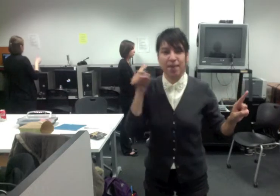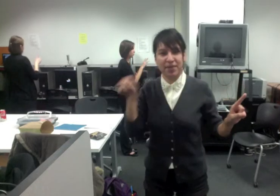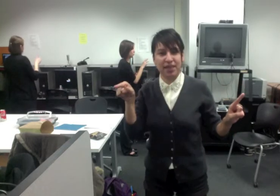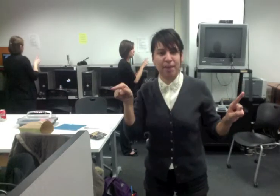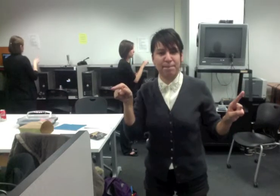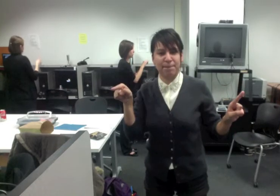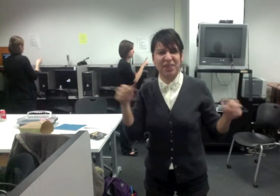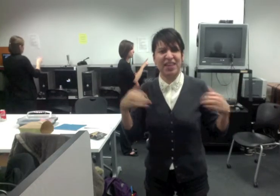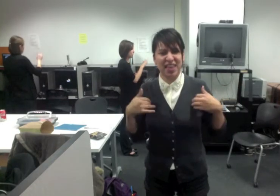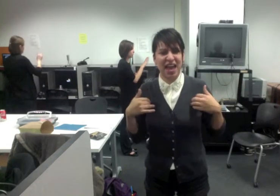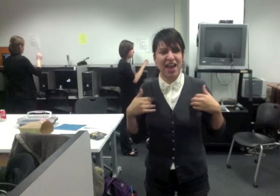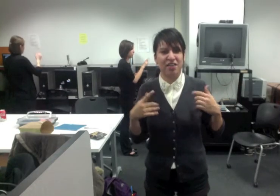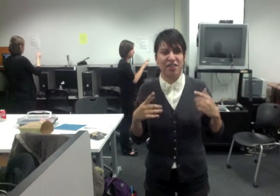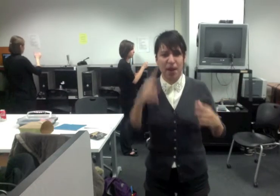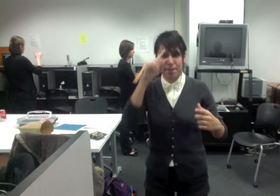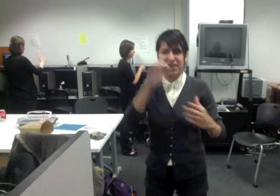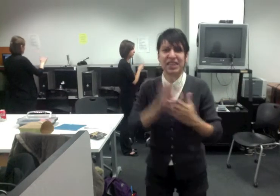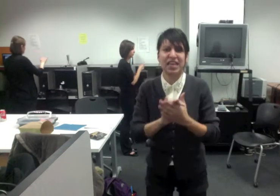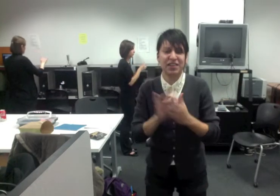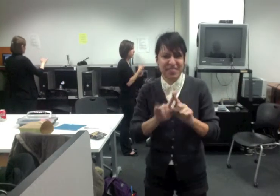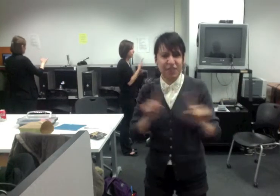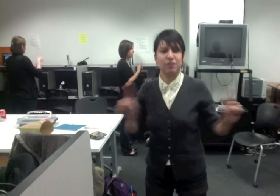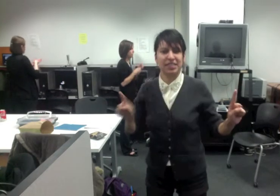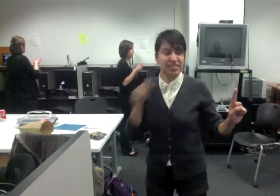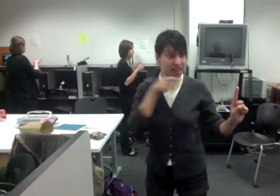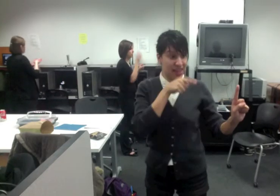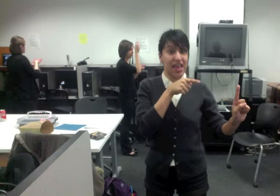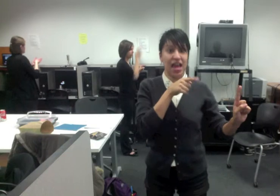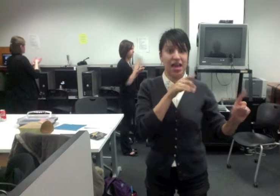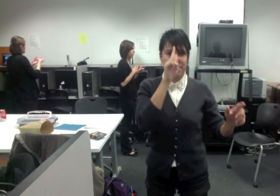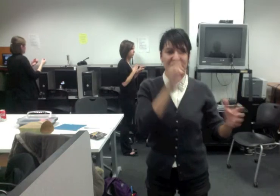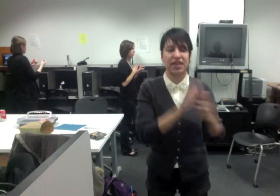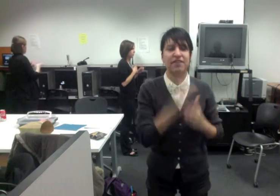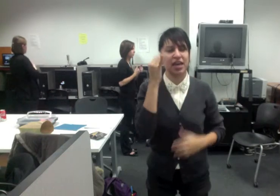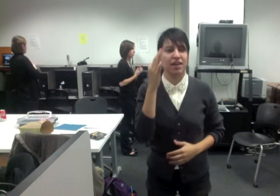They believed that if they could figure out this flying machine, it would change the course of the world.